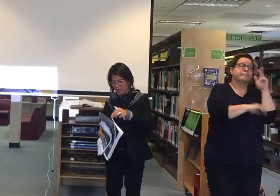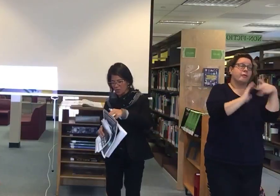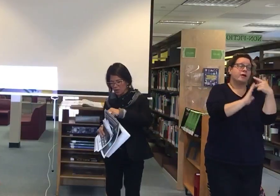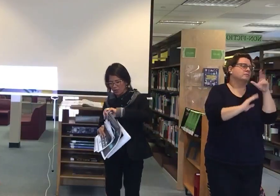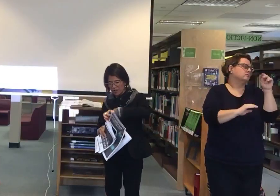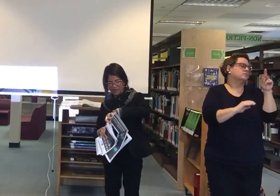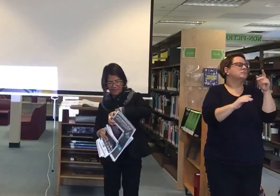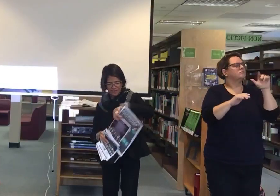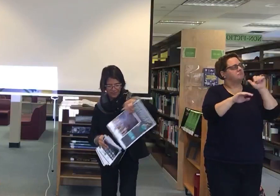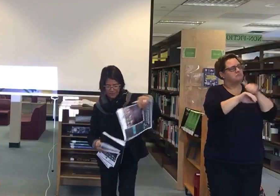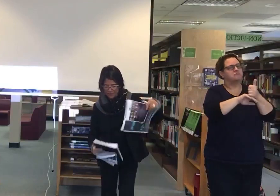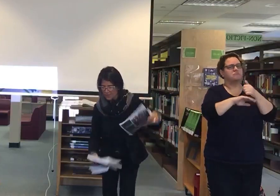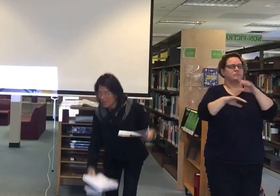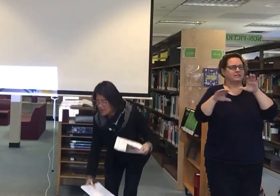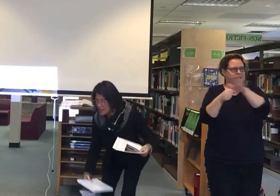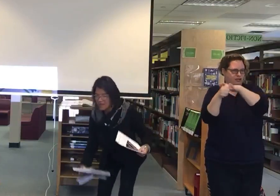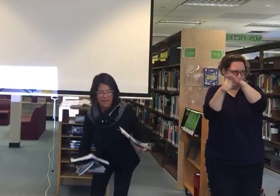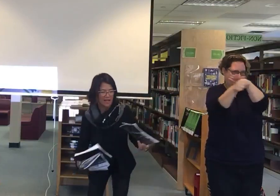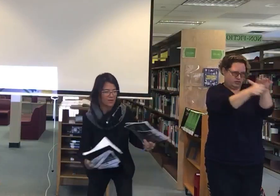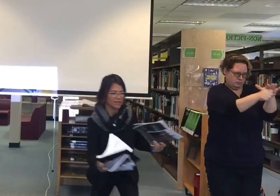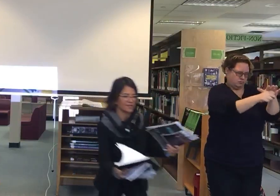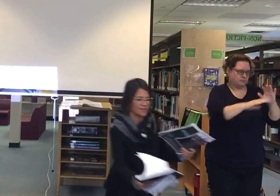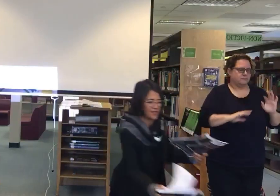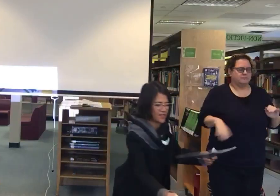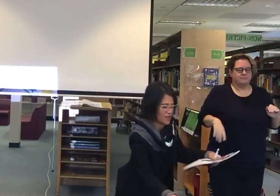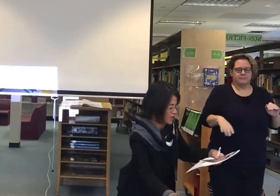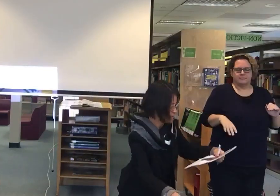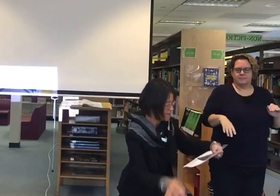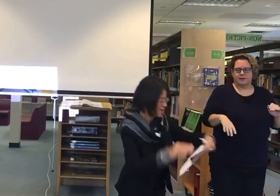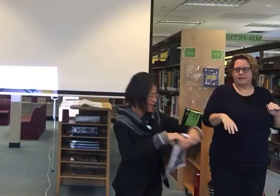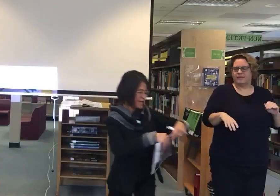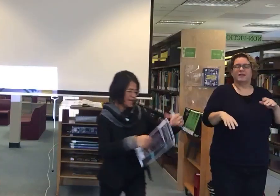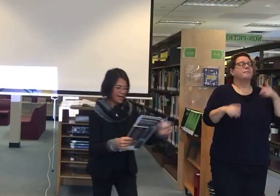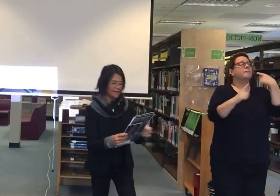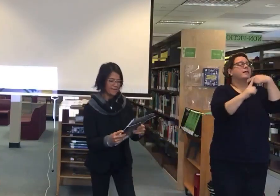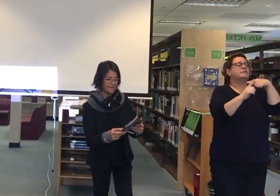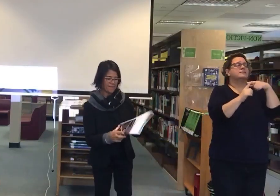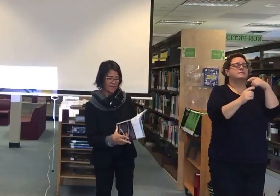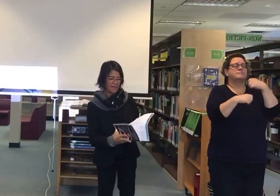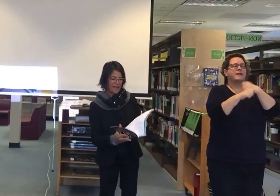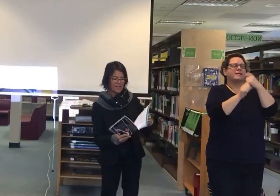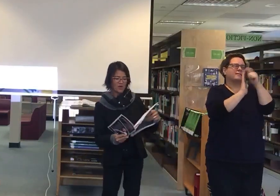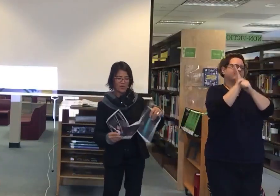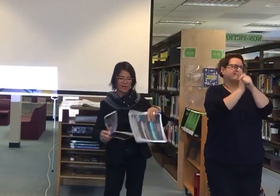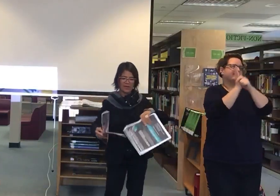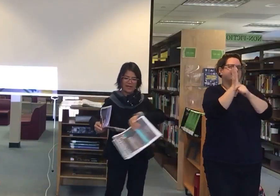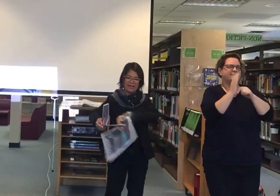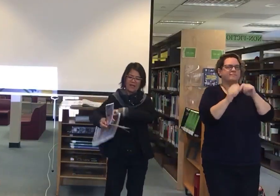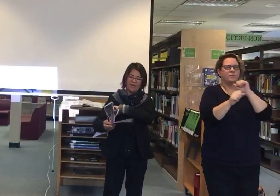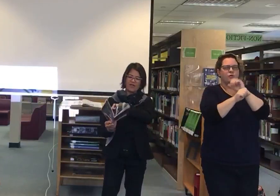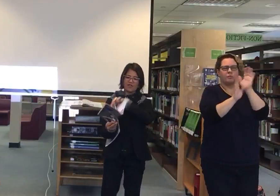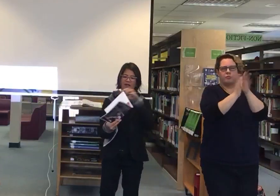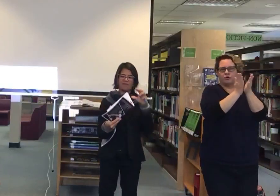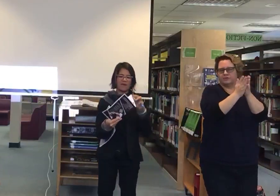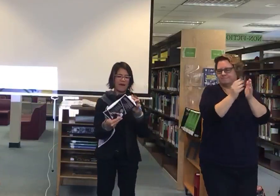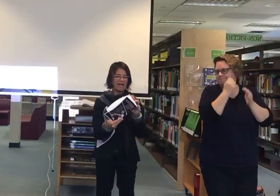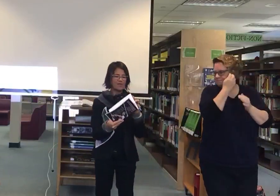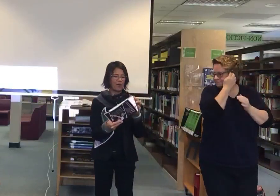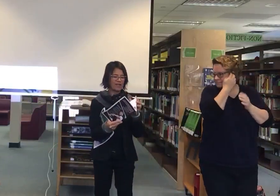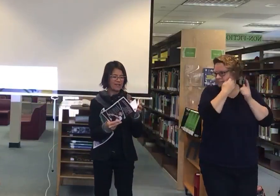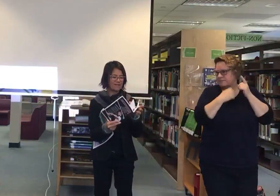this workbook that I will show you. And so in the middle,